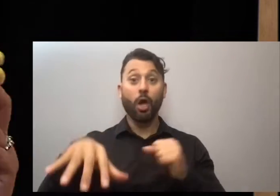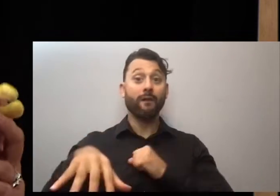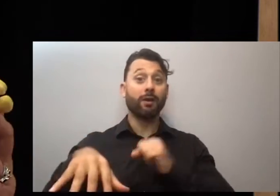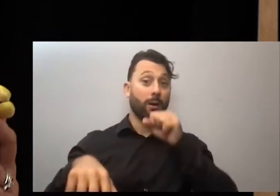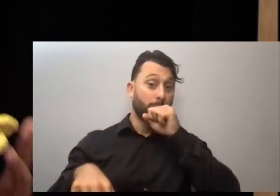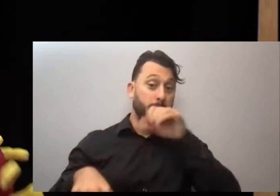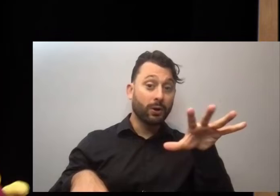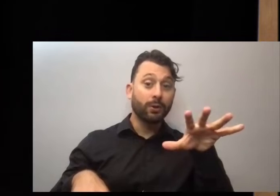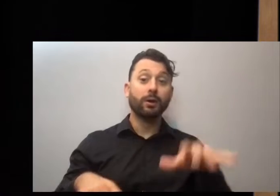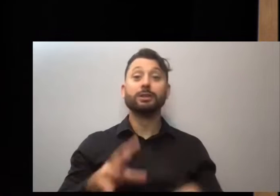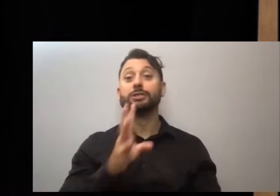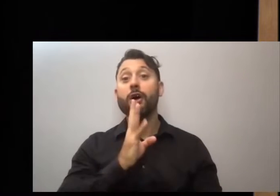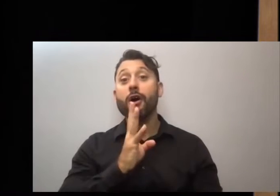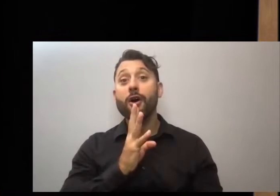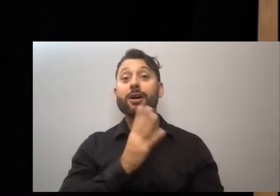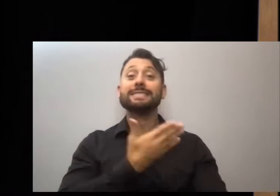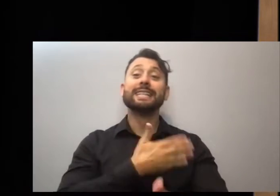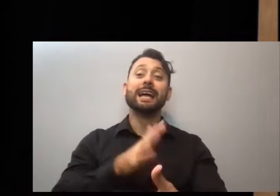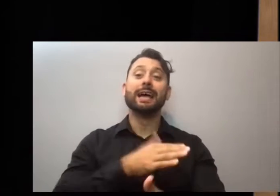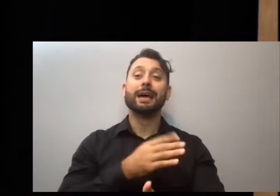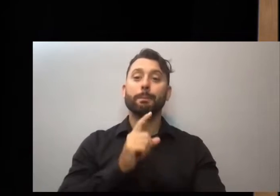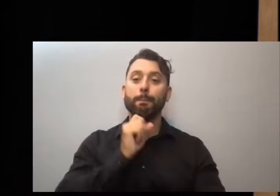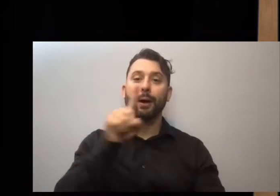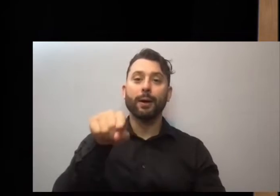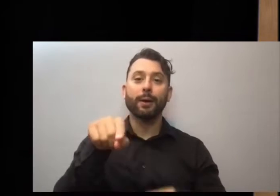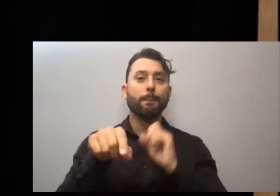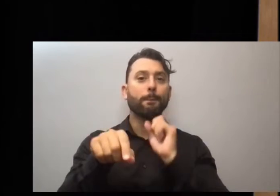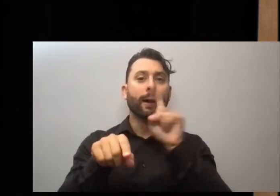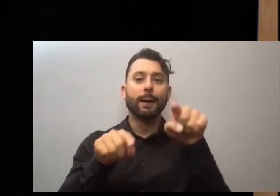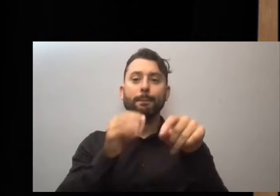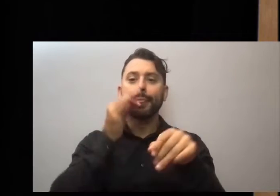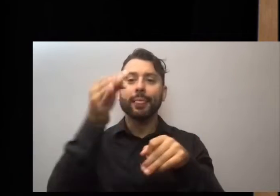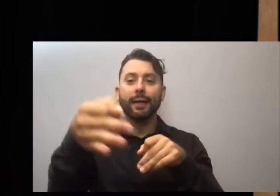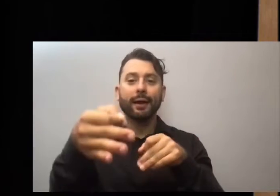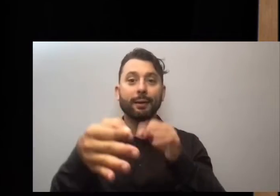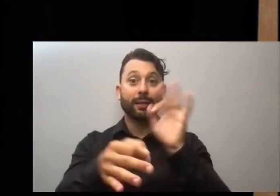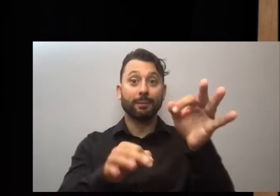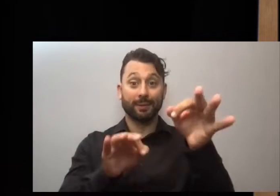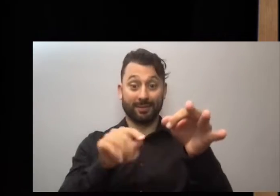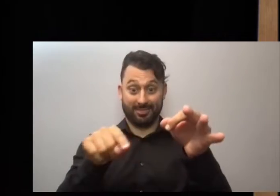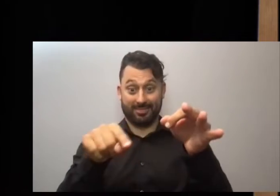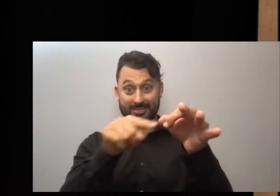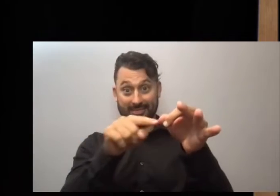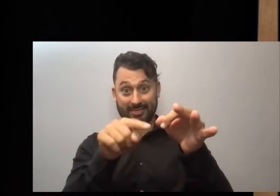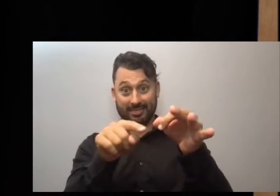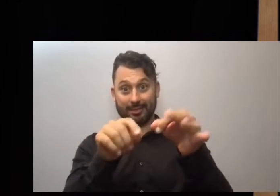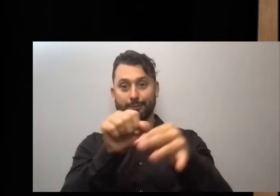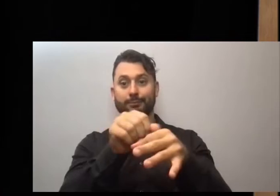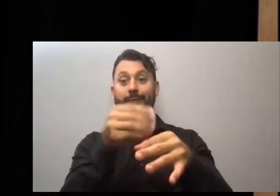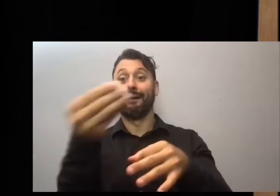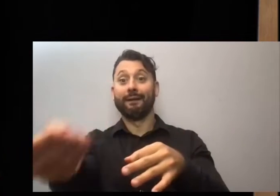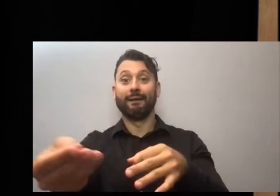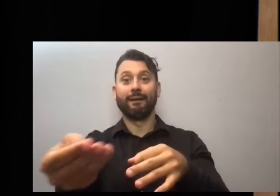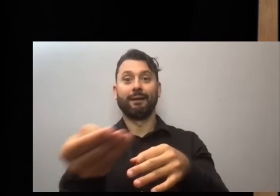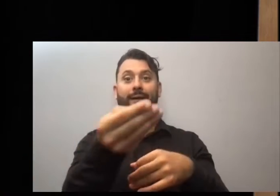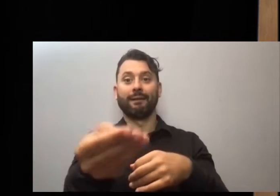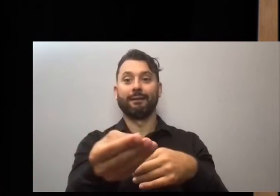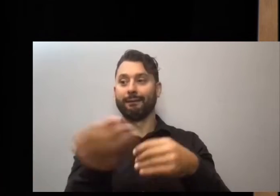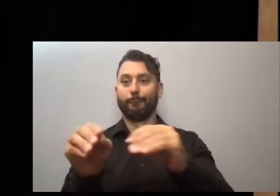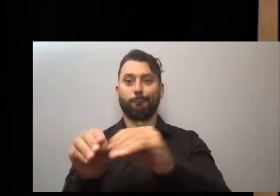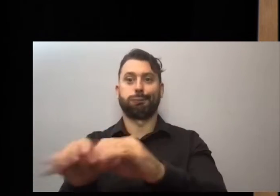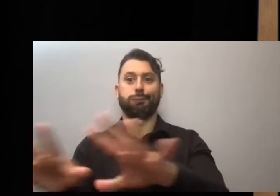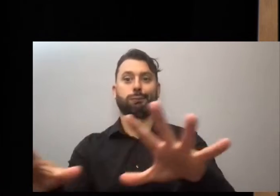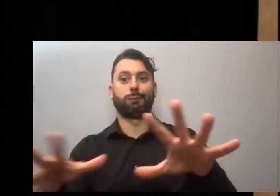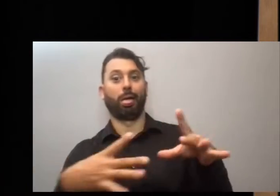our friend COVID here. And so when people inhale those or touch them on a surface and then touch